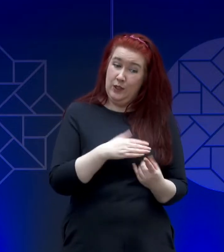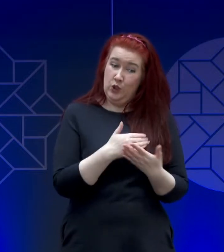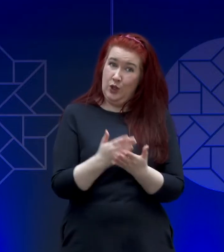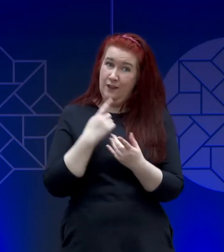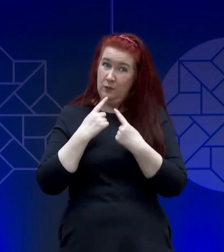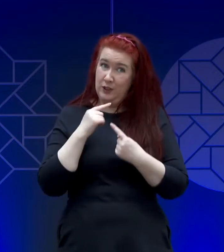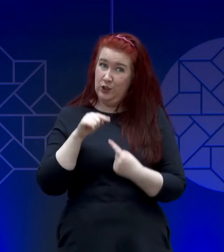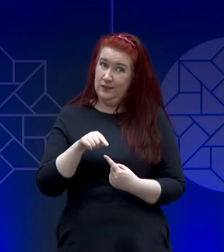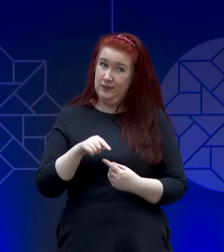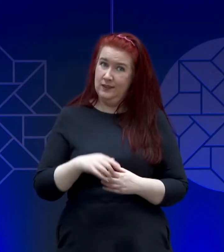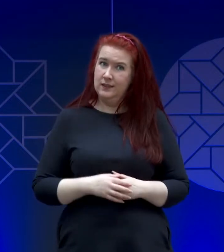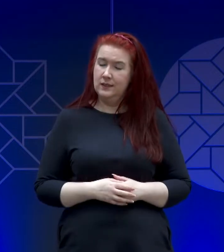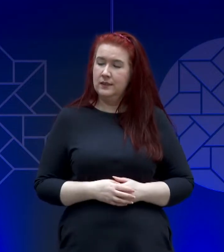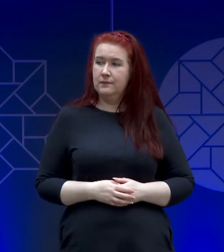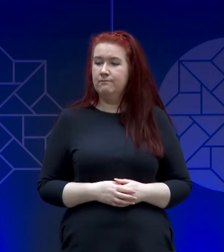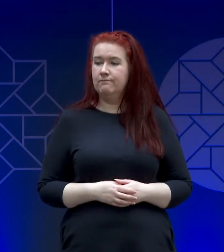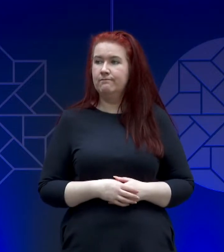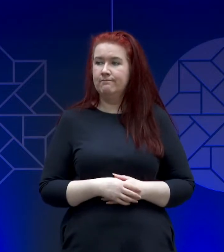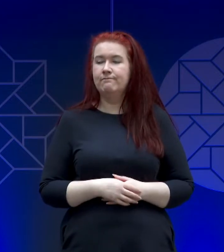Okay, well, thank you.